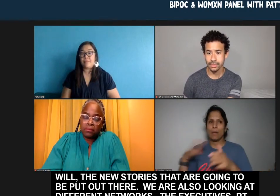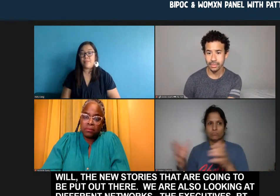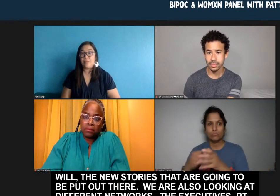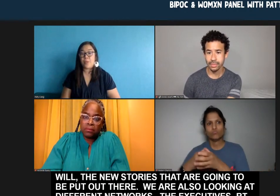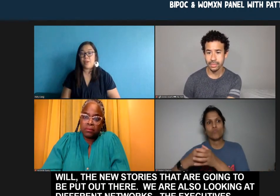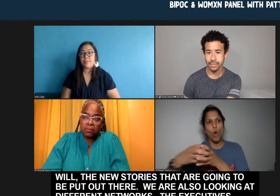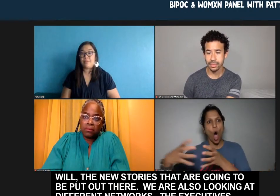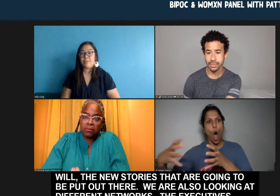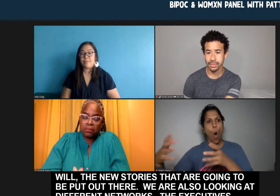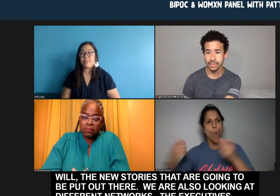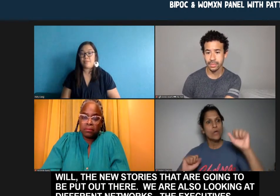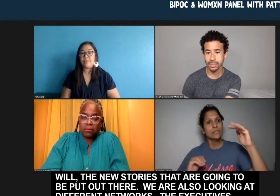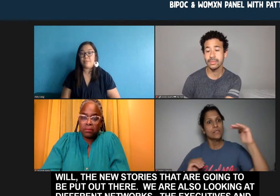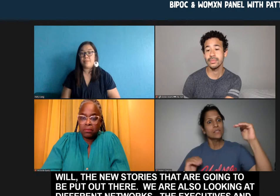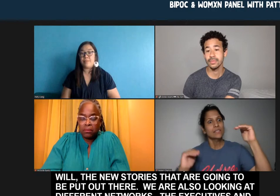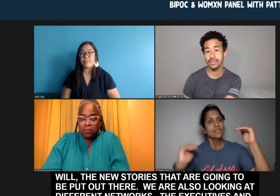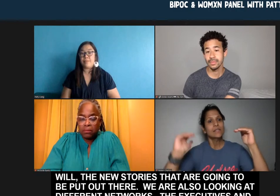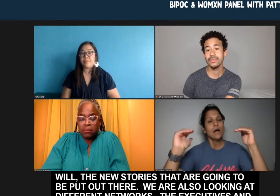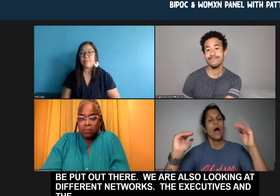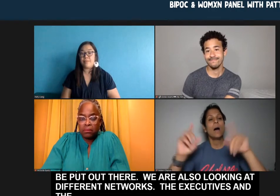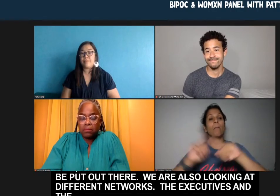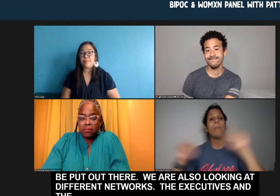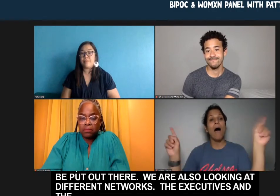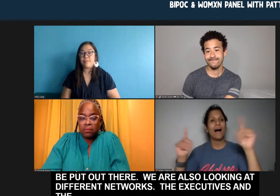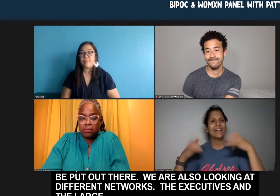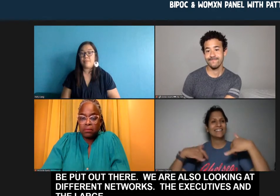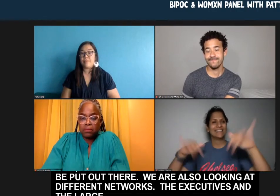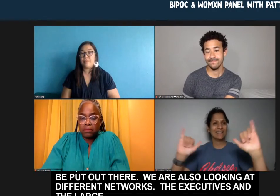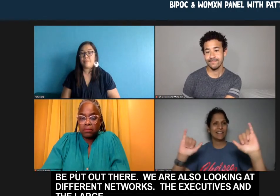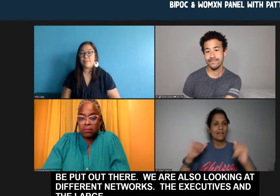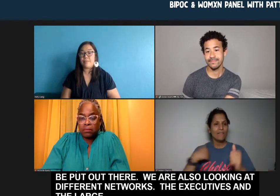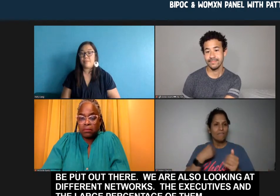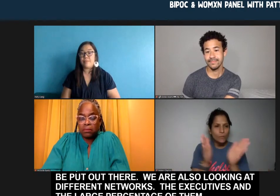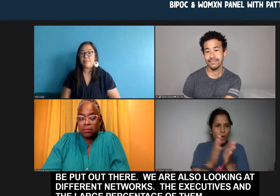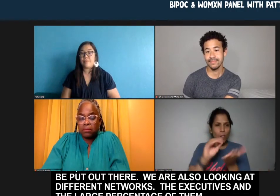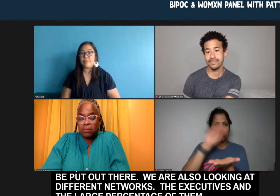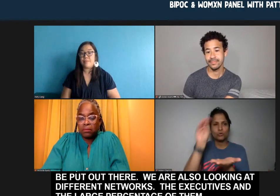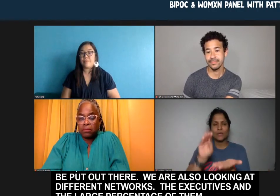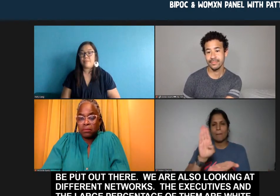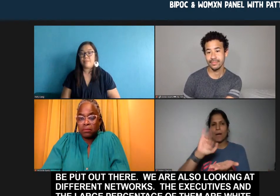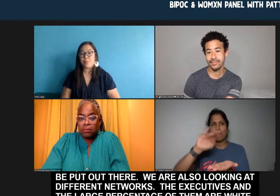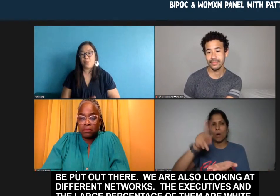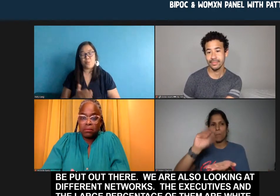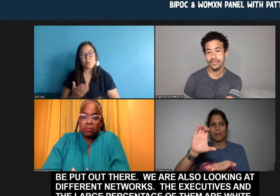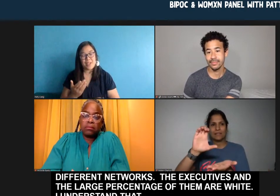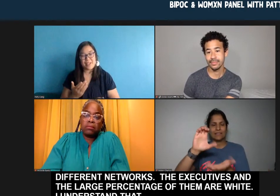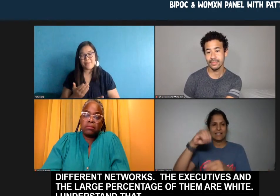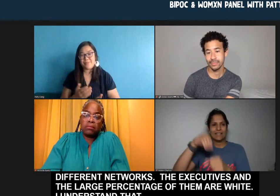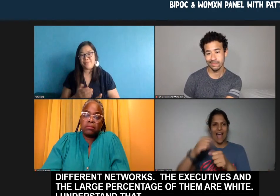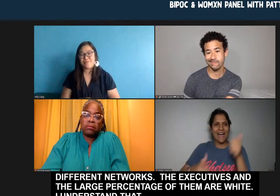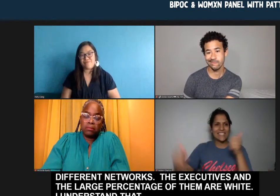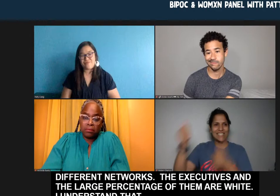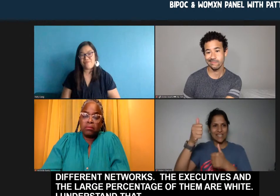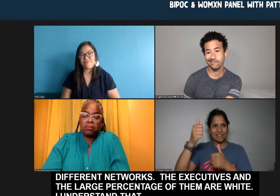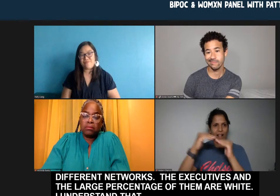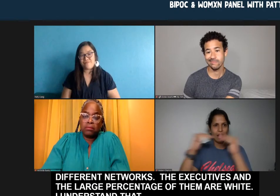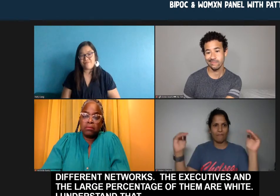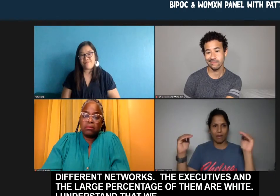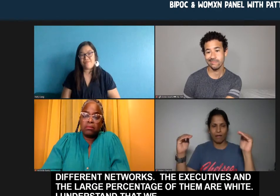large percentage of them are white. And so I understand that we are BIPOC people are getting a bit